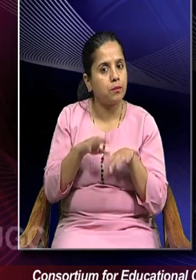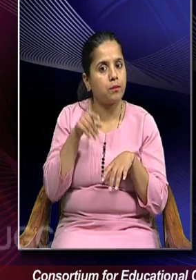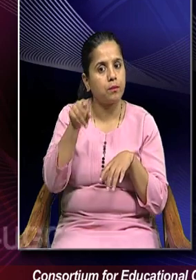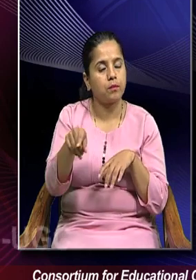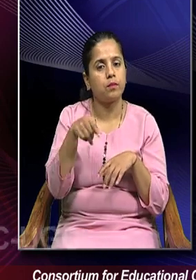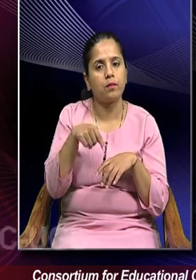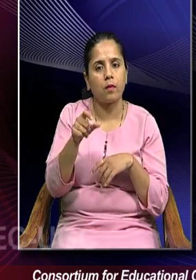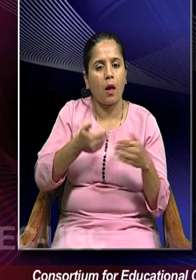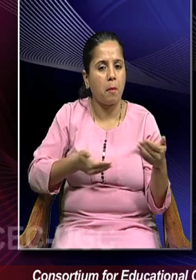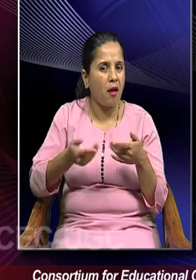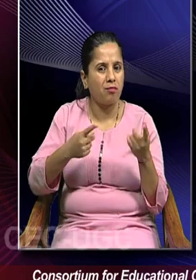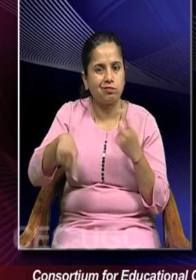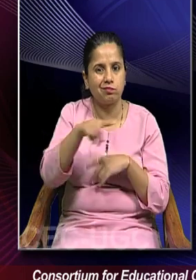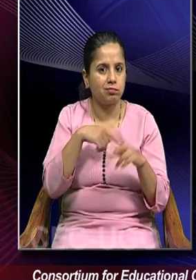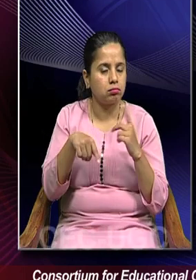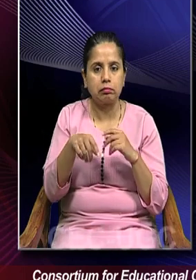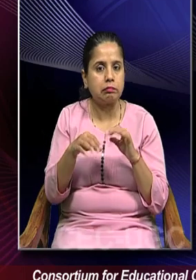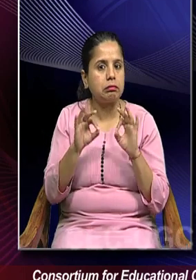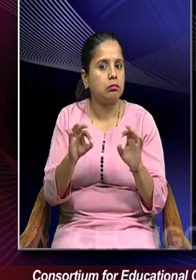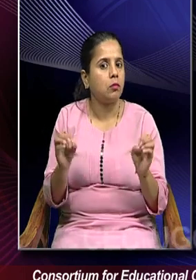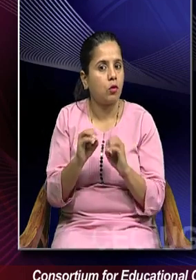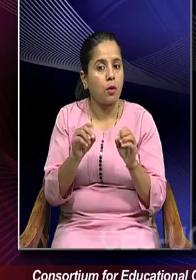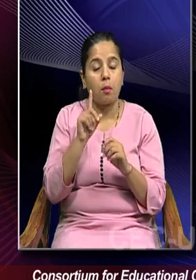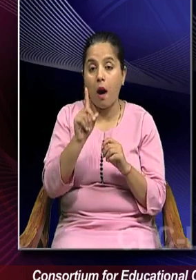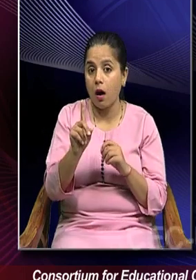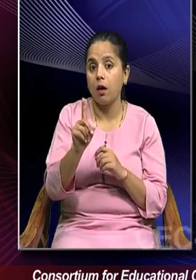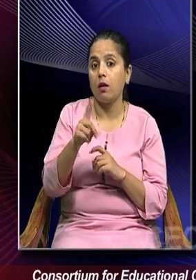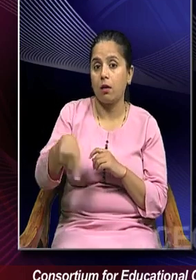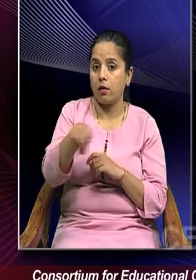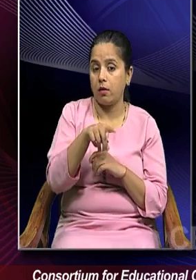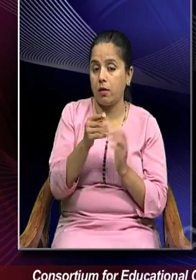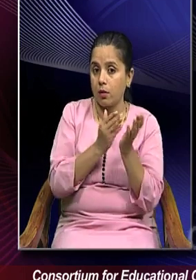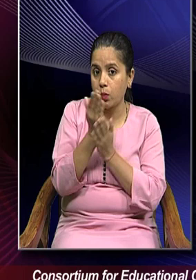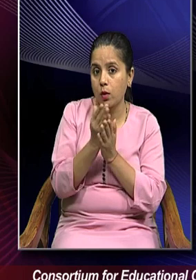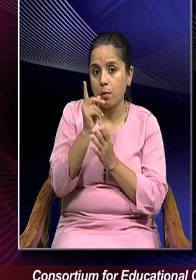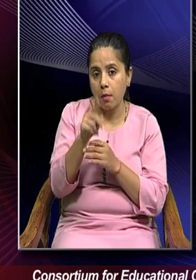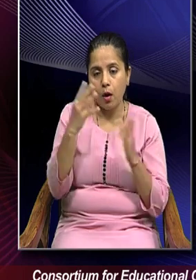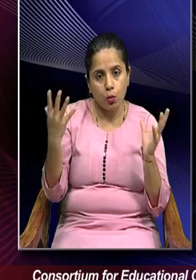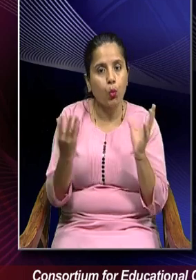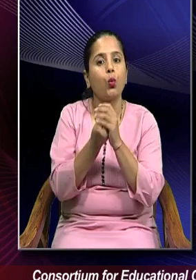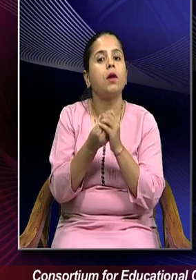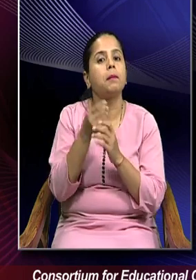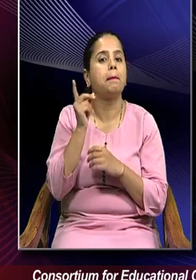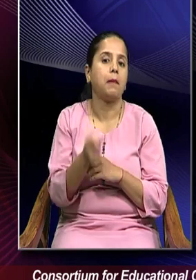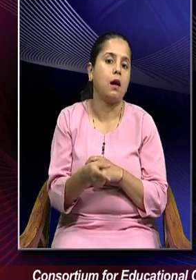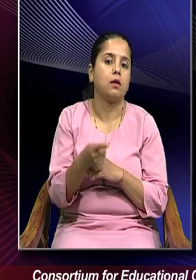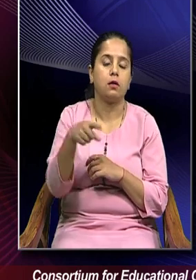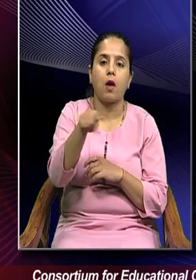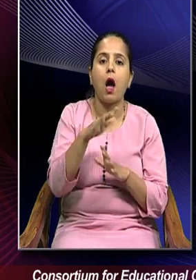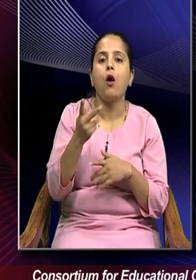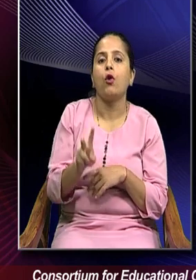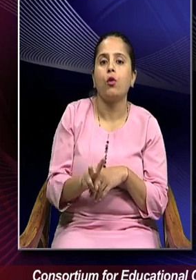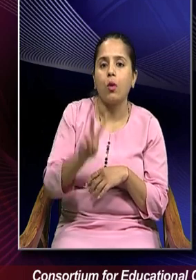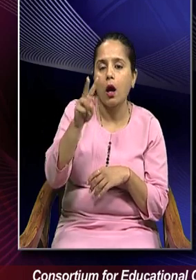mistrust each other as well, but they have to in a way to be together, and how their values